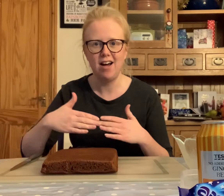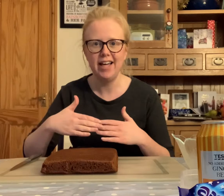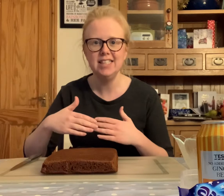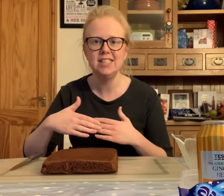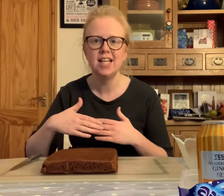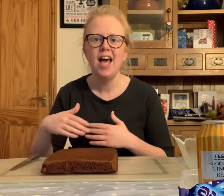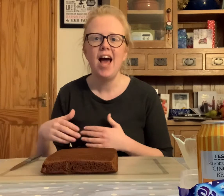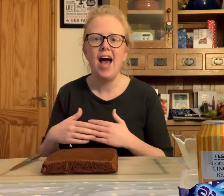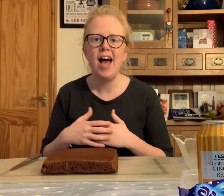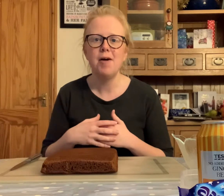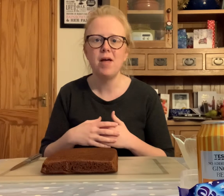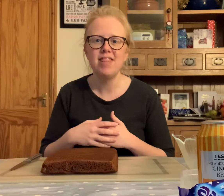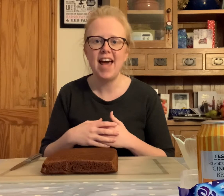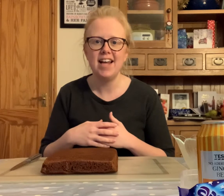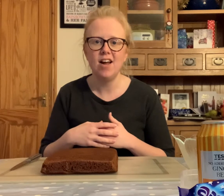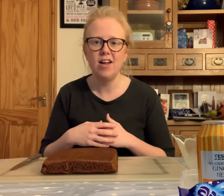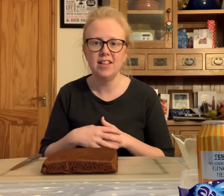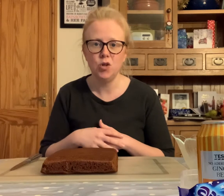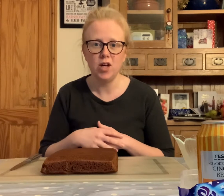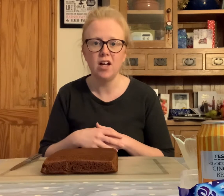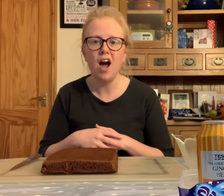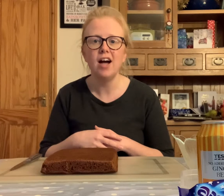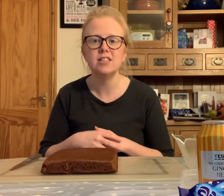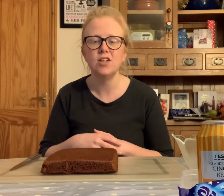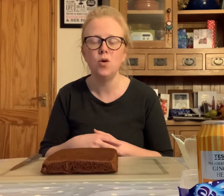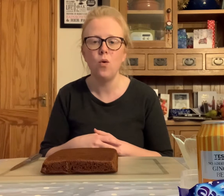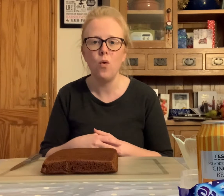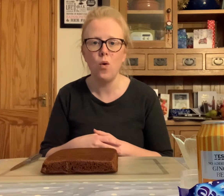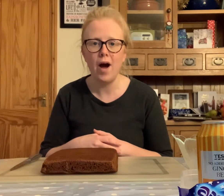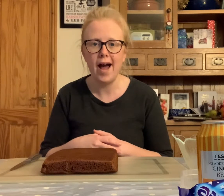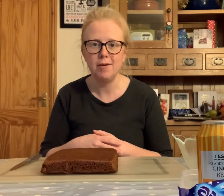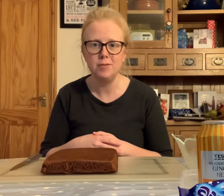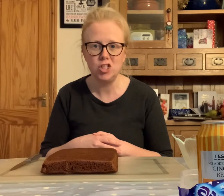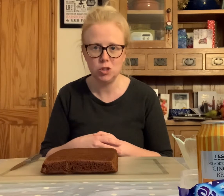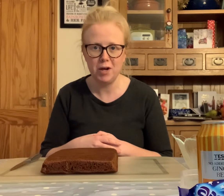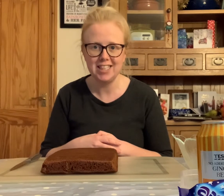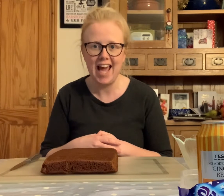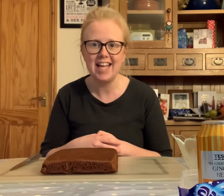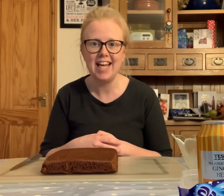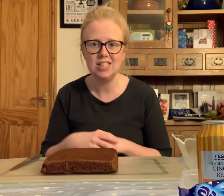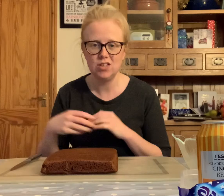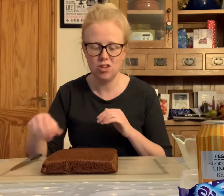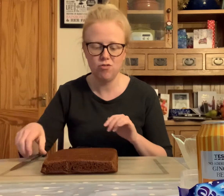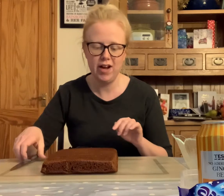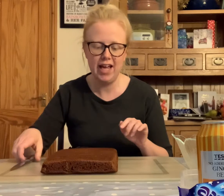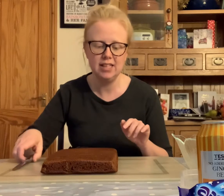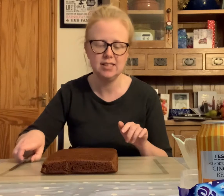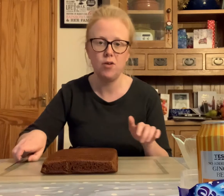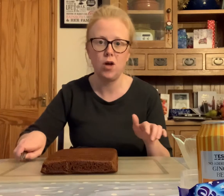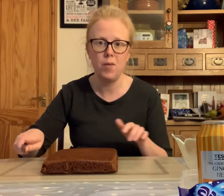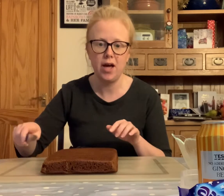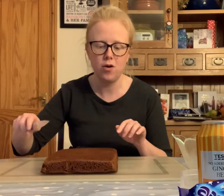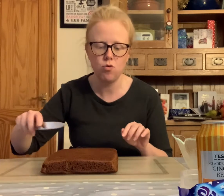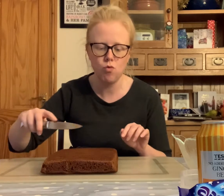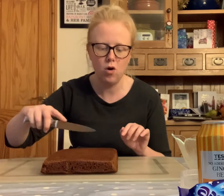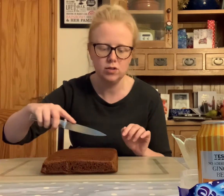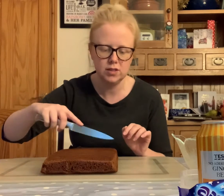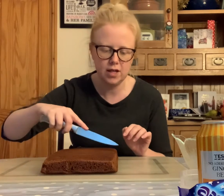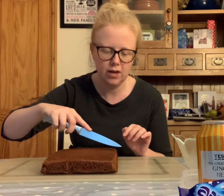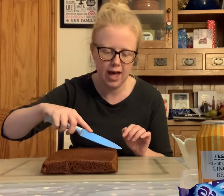side, then you can cut your gingerbread cake into 3, so going across,